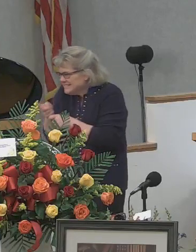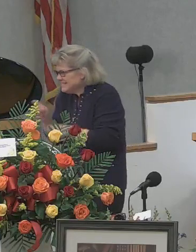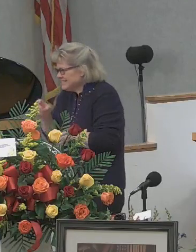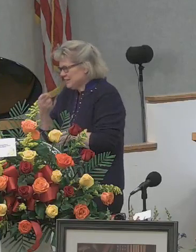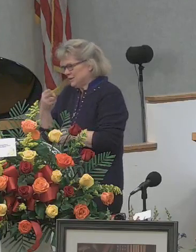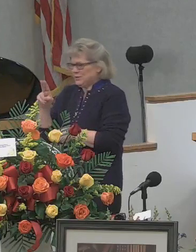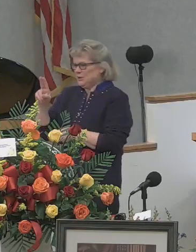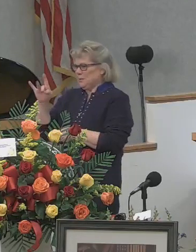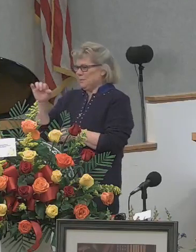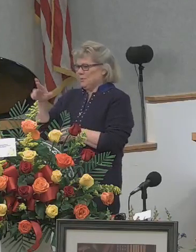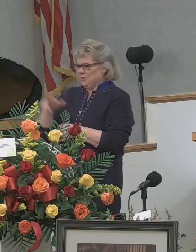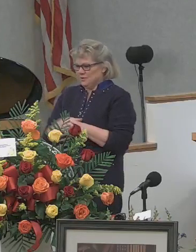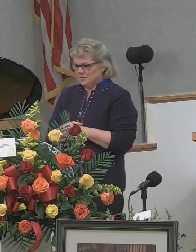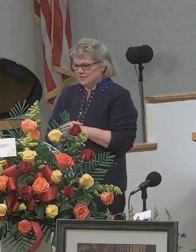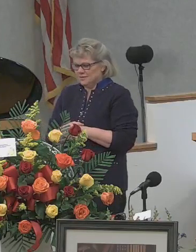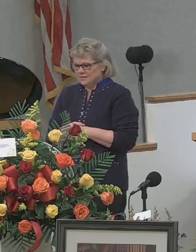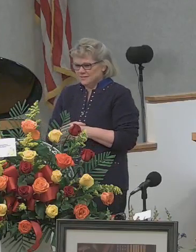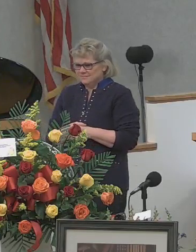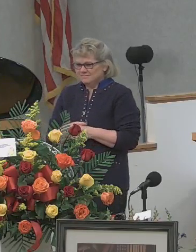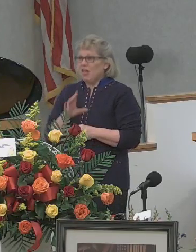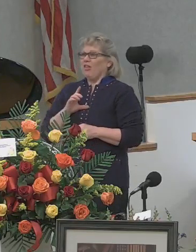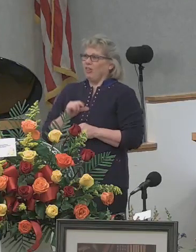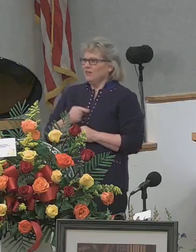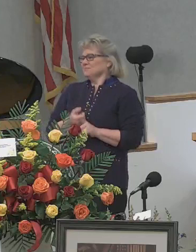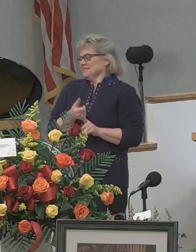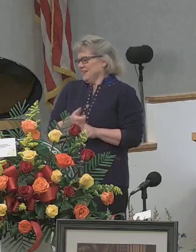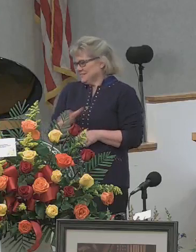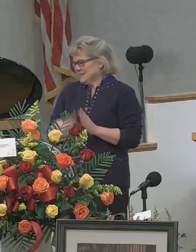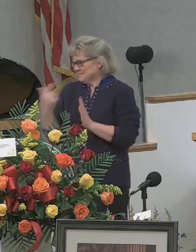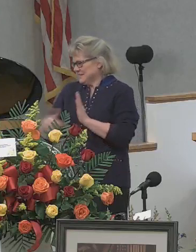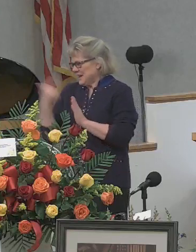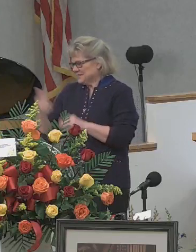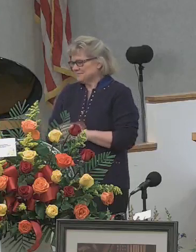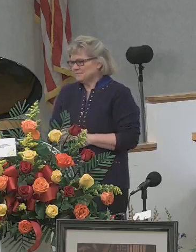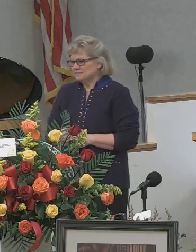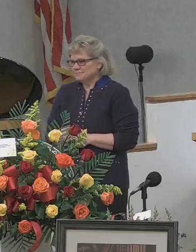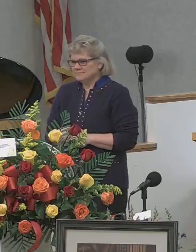A lot of self-deprecating humor at times.